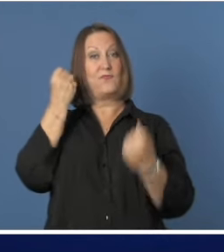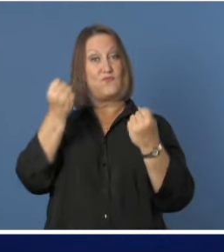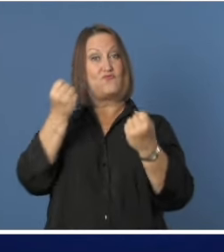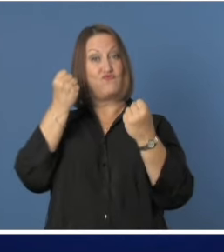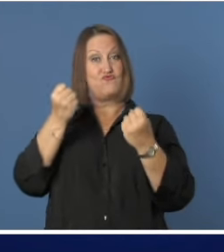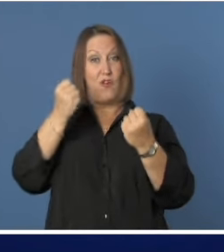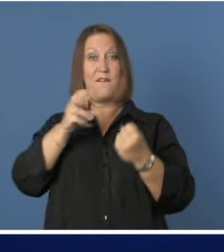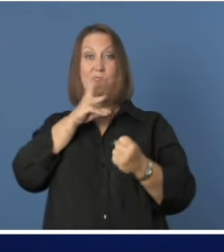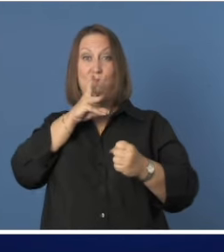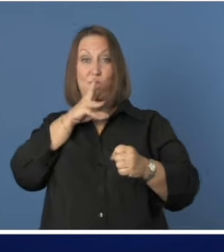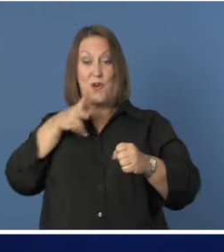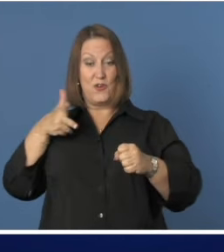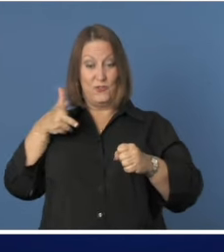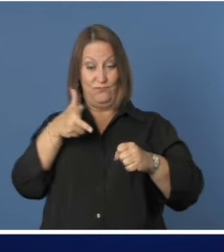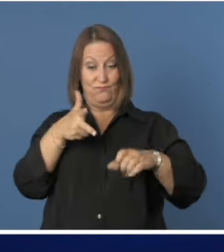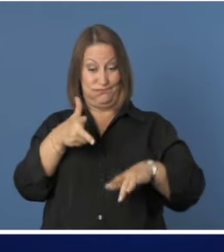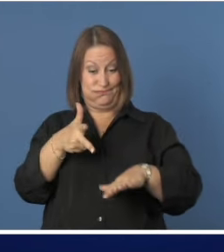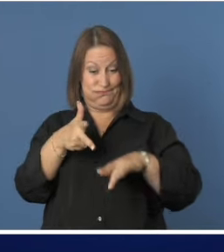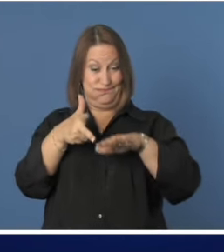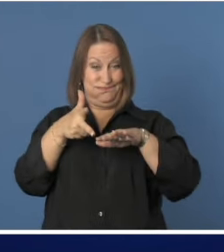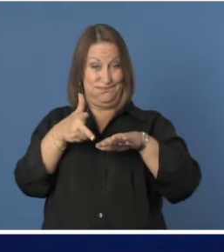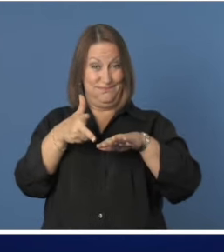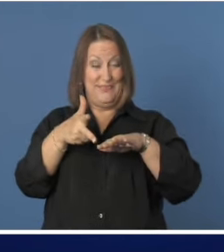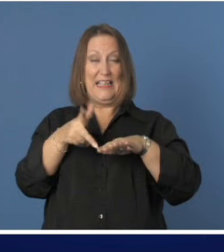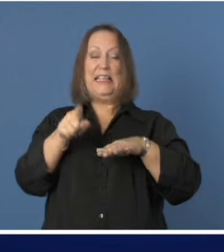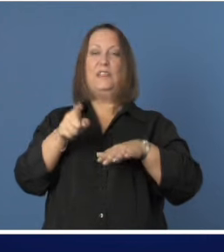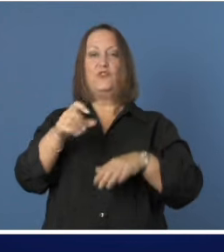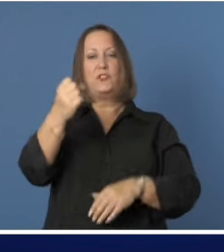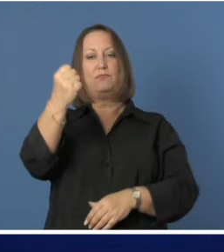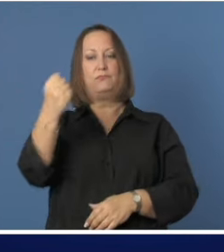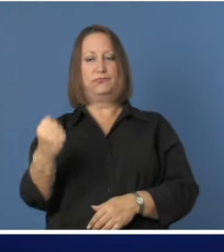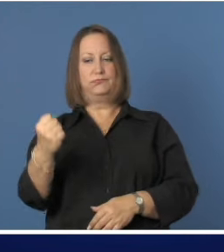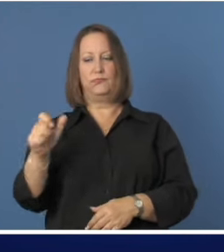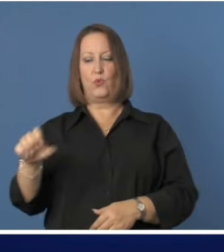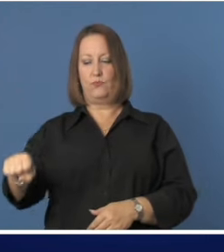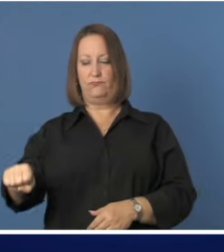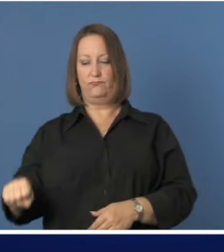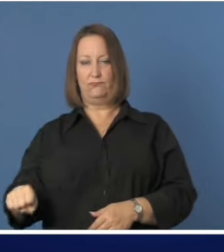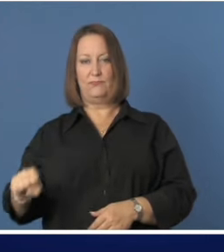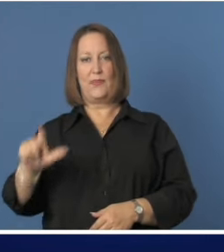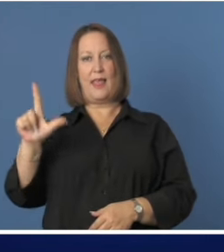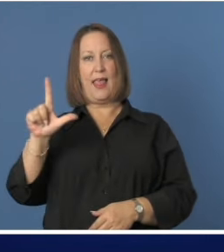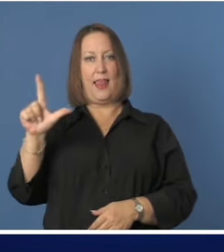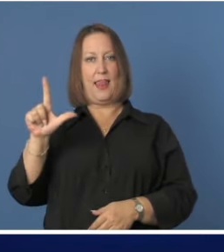Drive slowly in water. Use low gear.